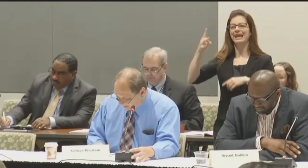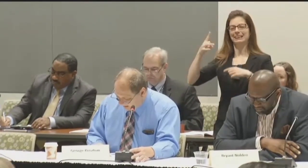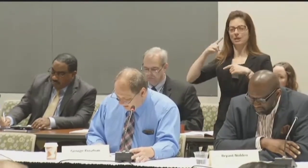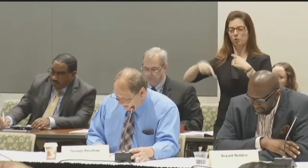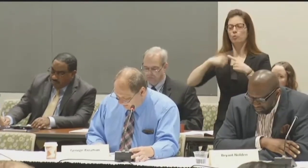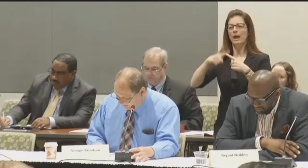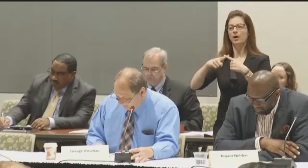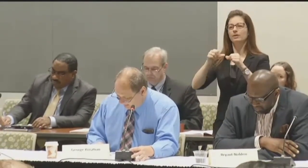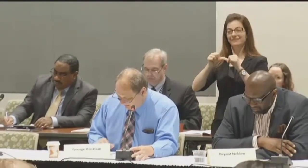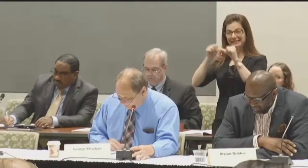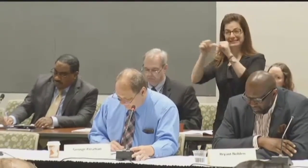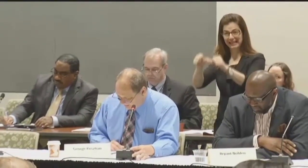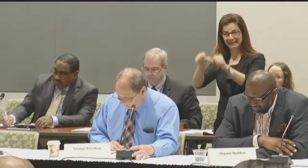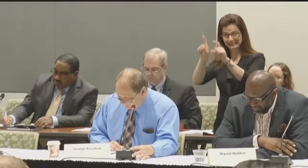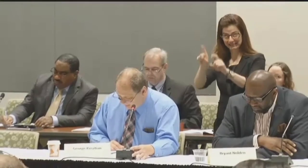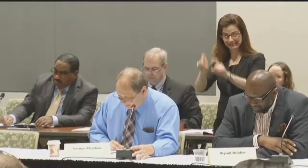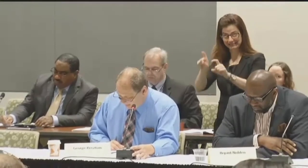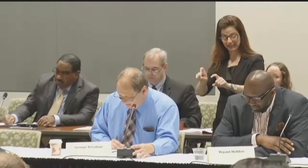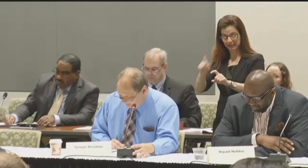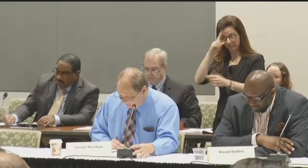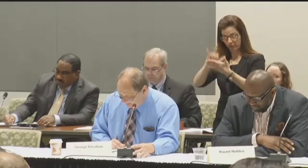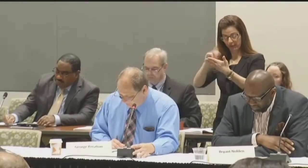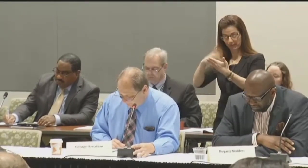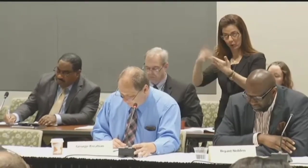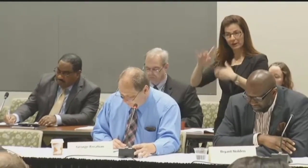program. And in that 8th round,